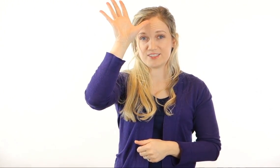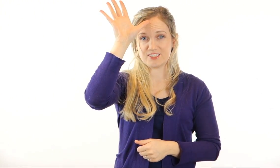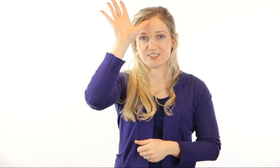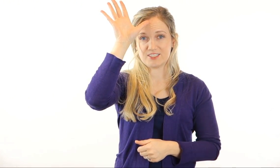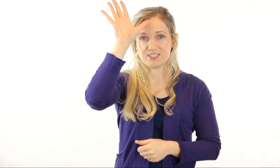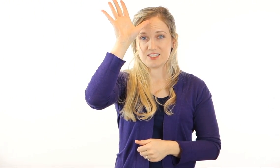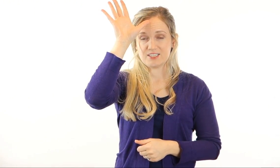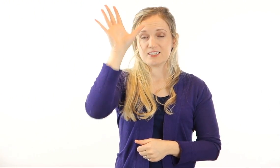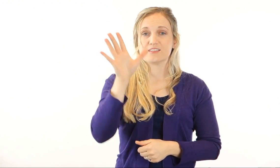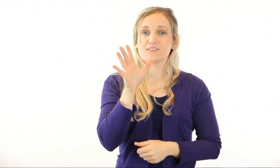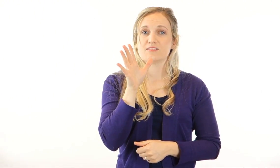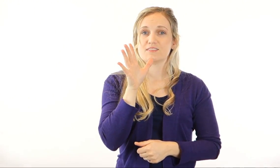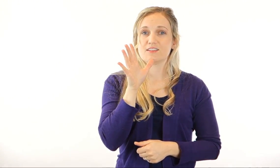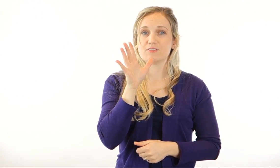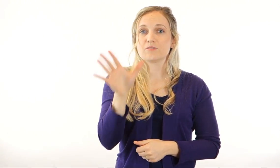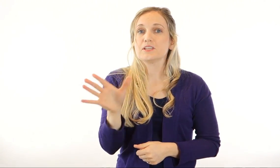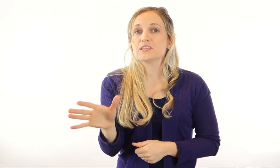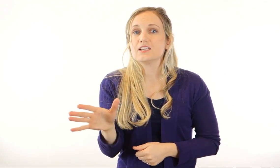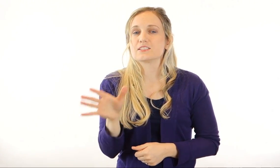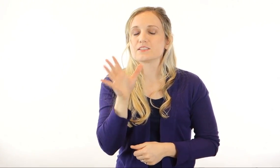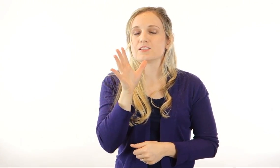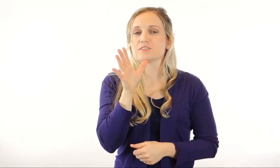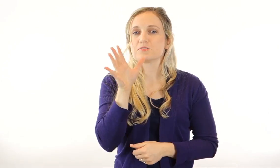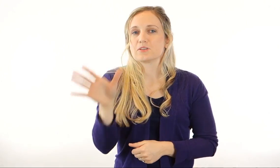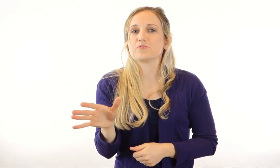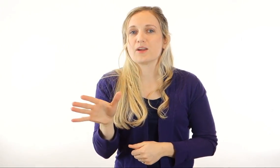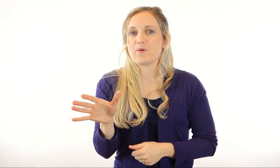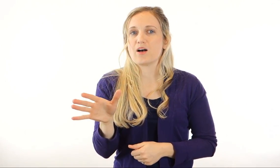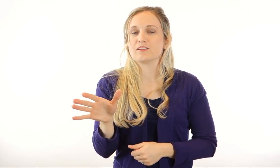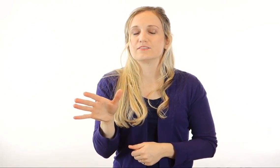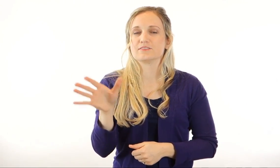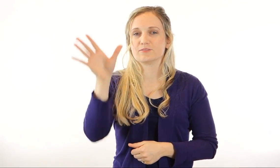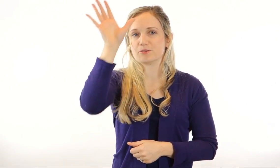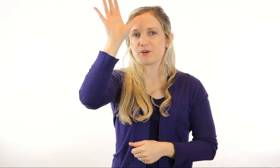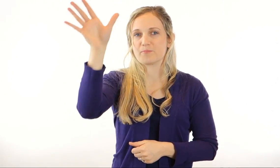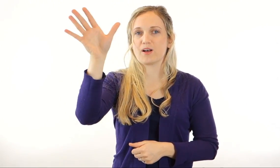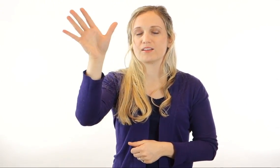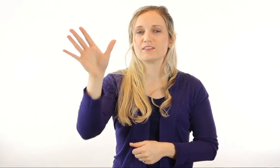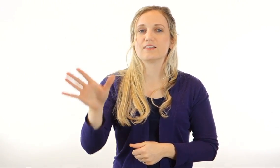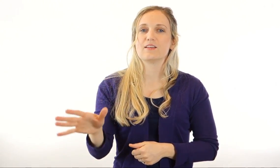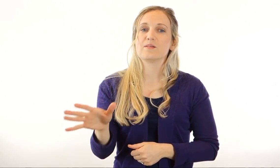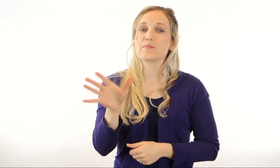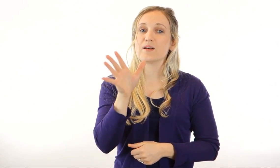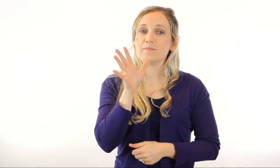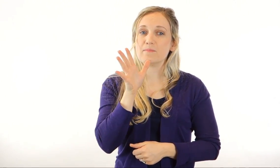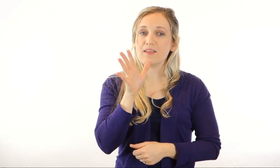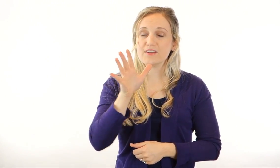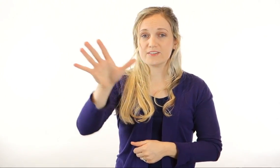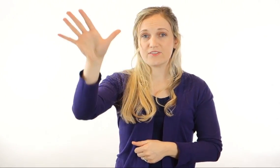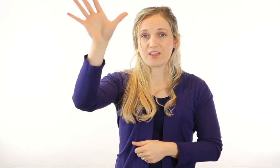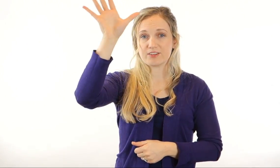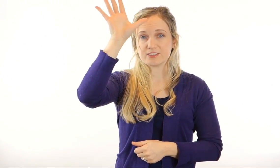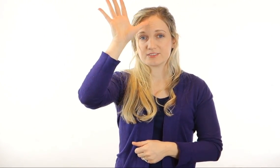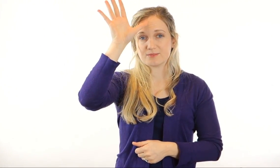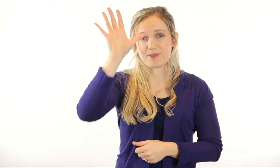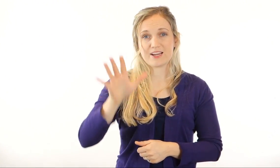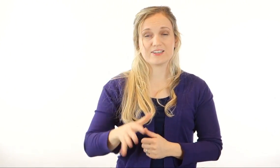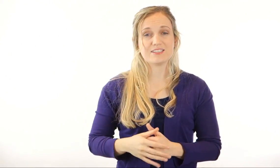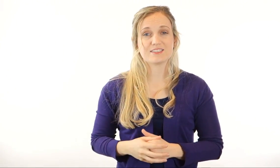father. Now don't go like this because that's like grandma or grandpa. But mother and father, parents,